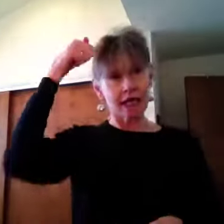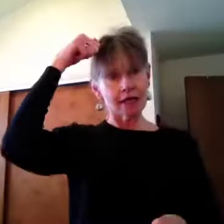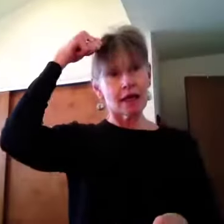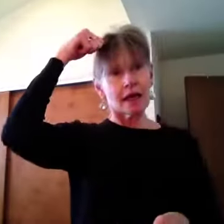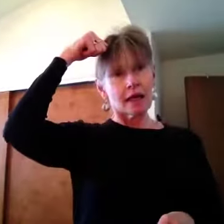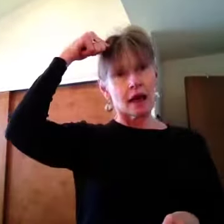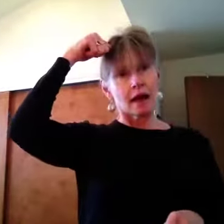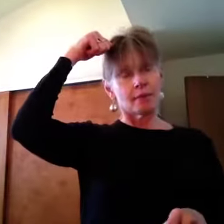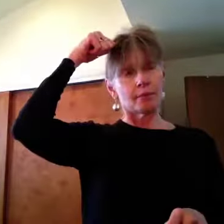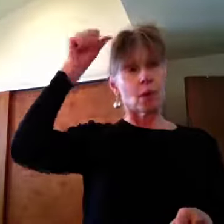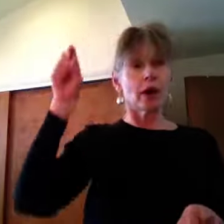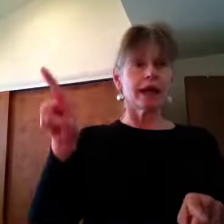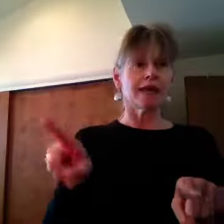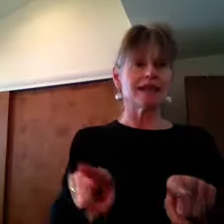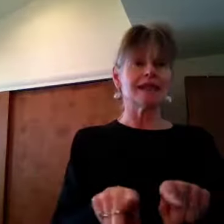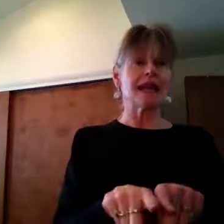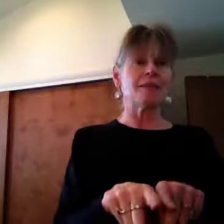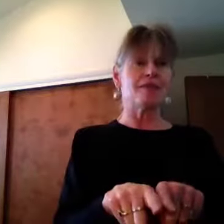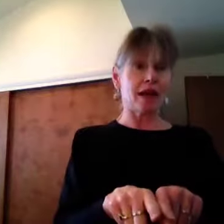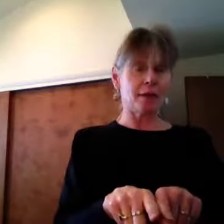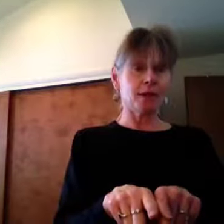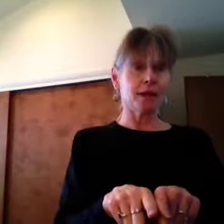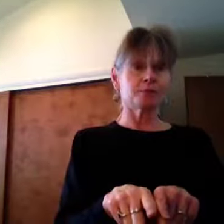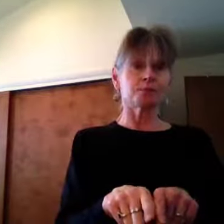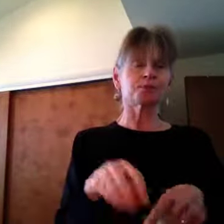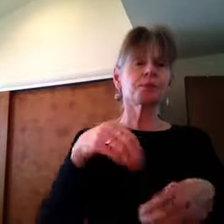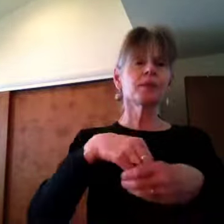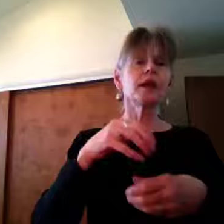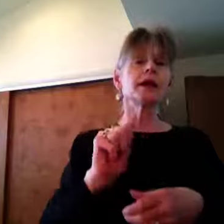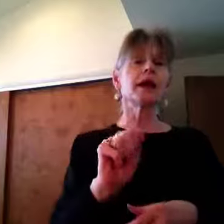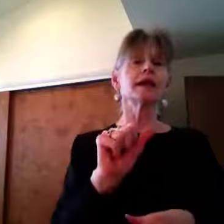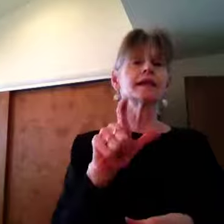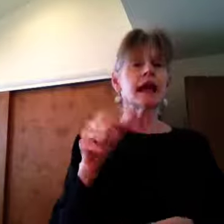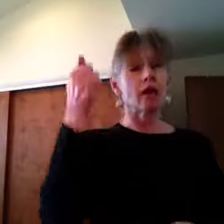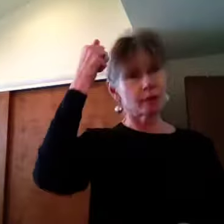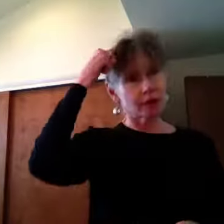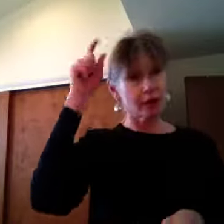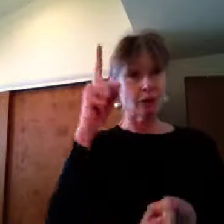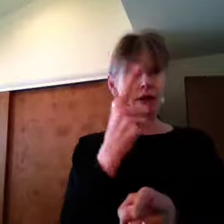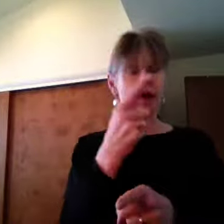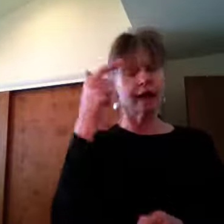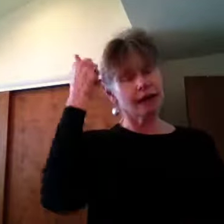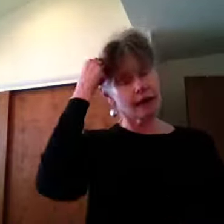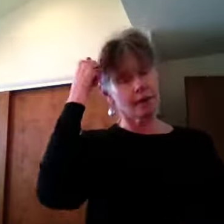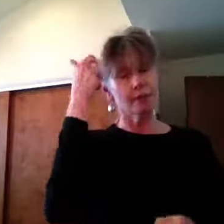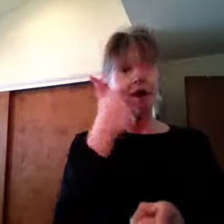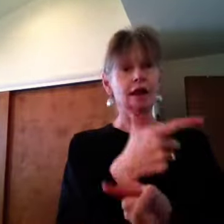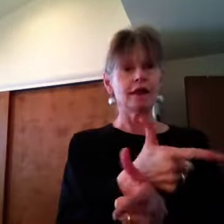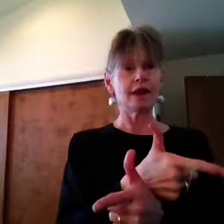representing boy in the same family. In ASL, it would look more like